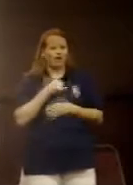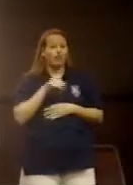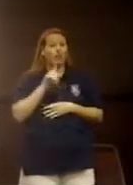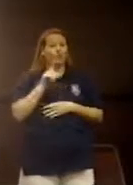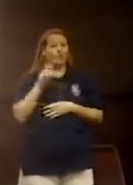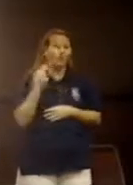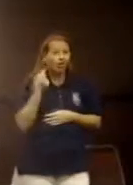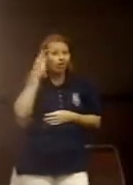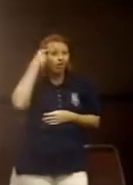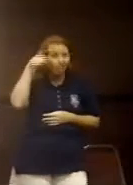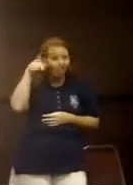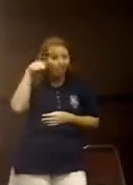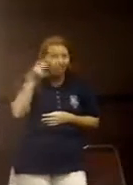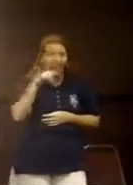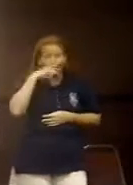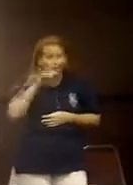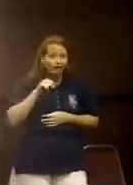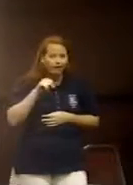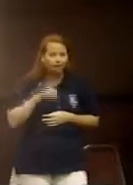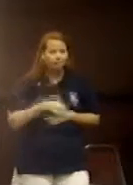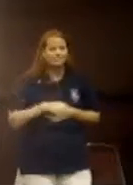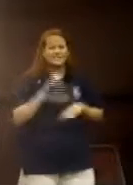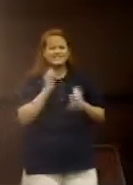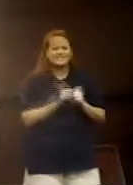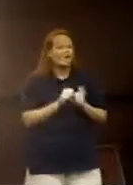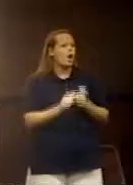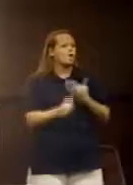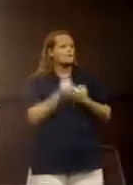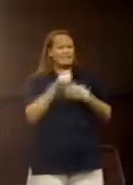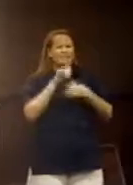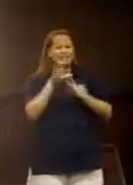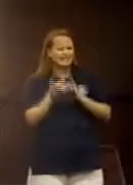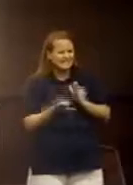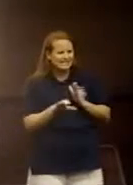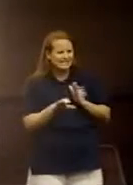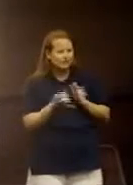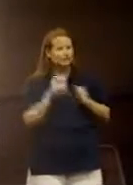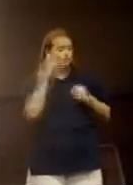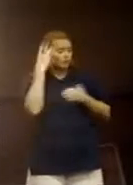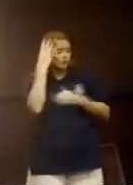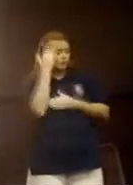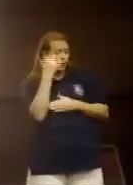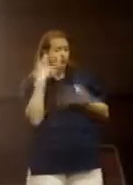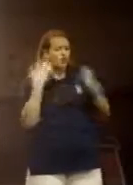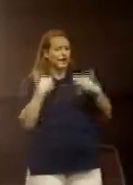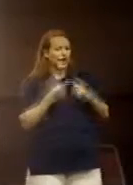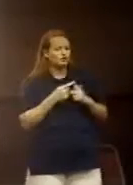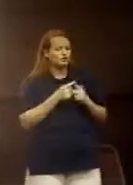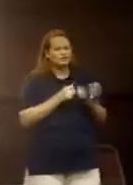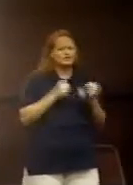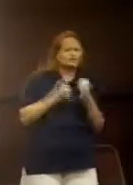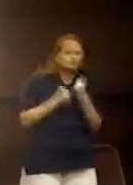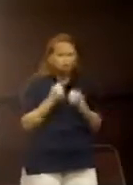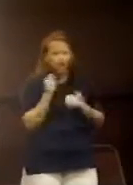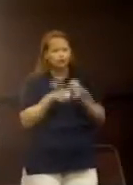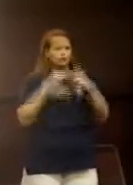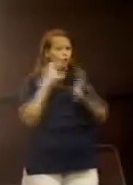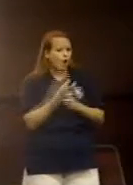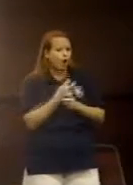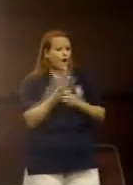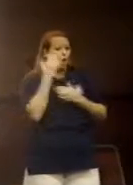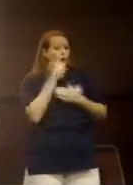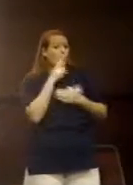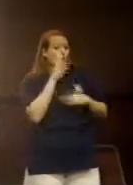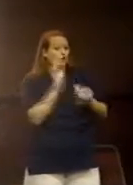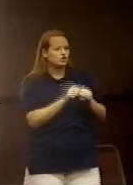duh, no kidding? I mean, it's so simplistic that you just wonder why we have to struggle so hard and